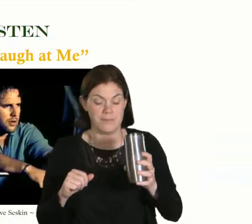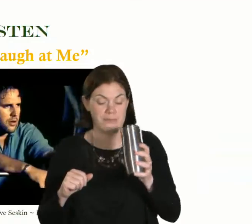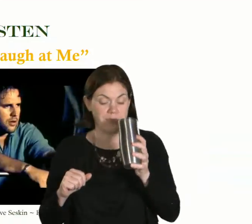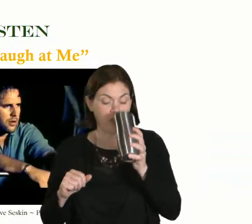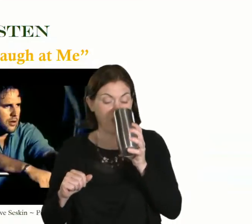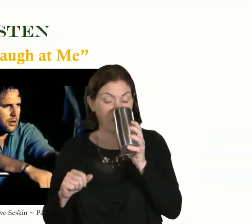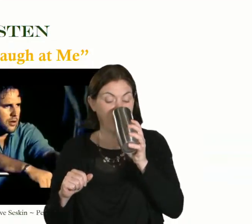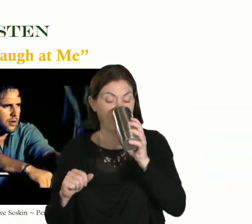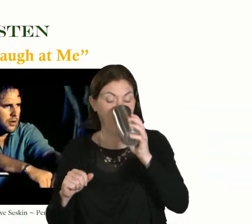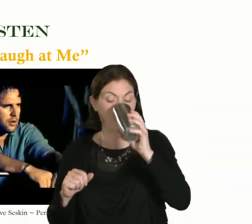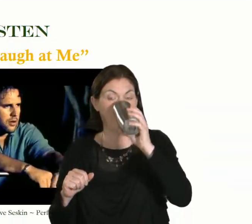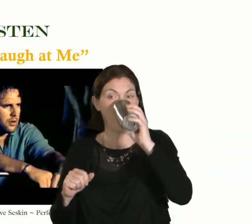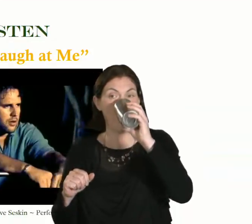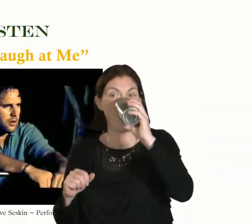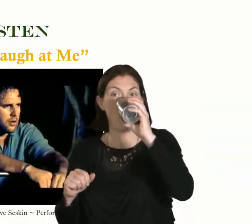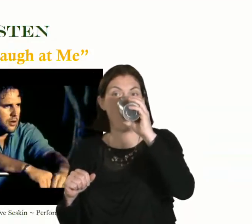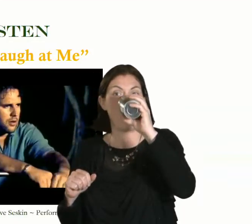song?